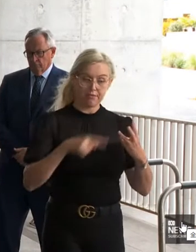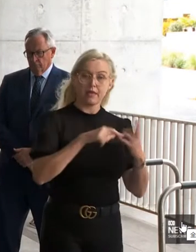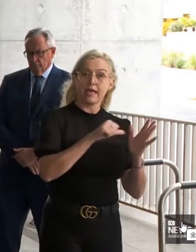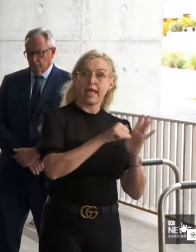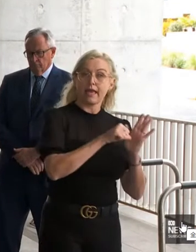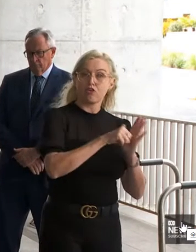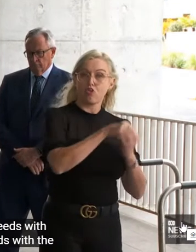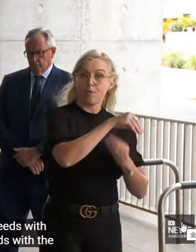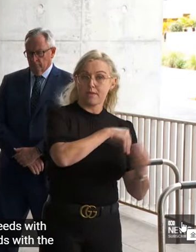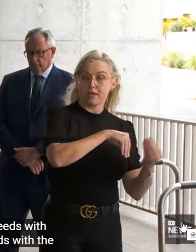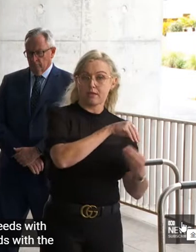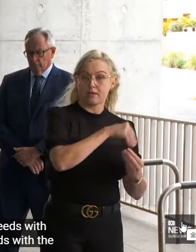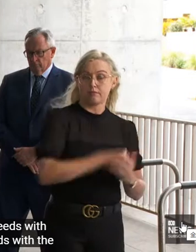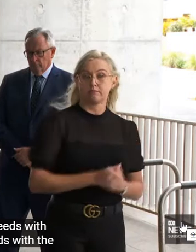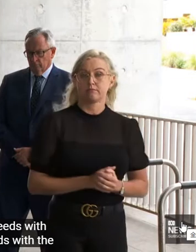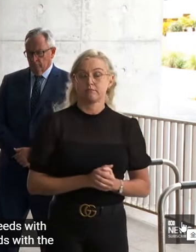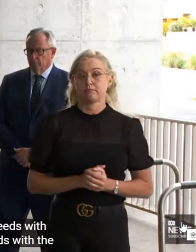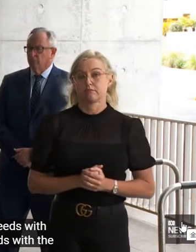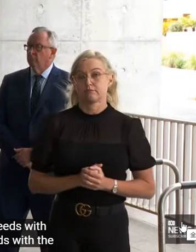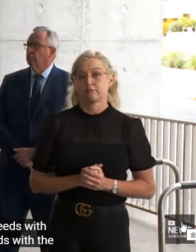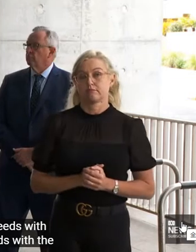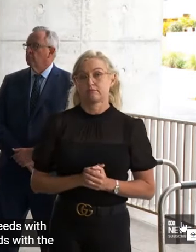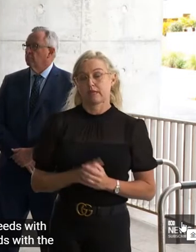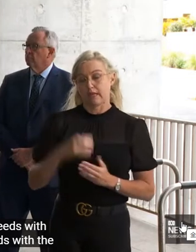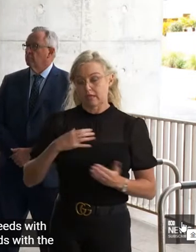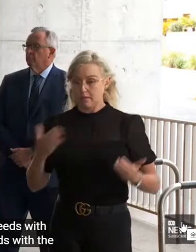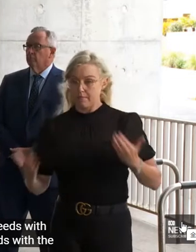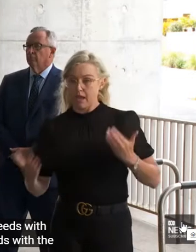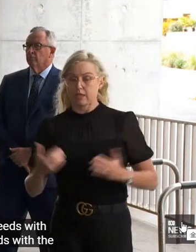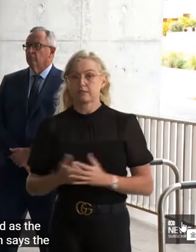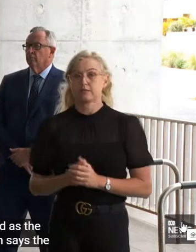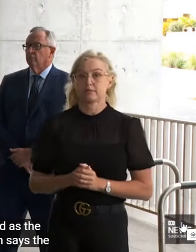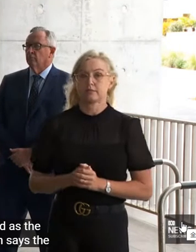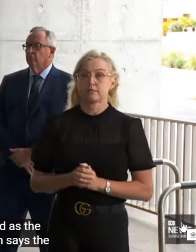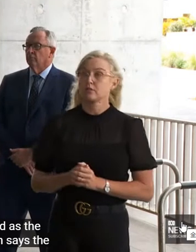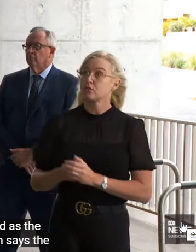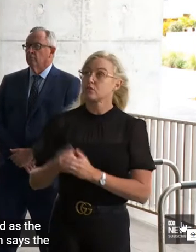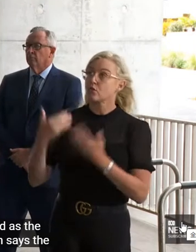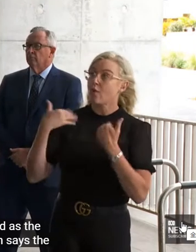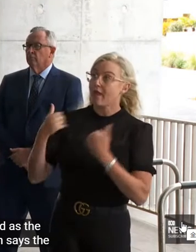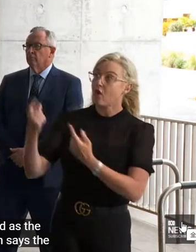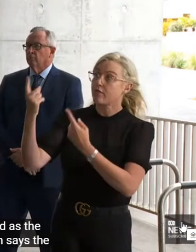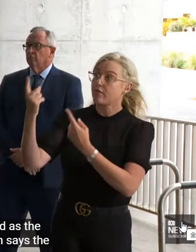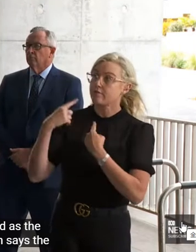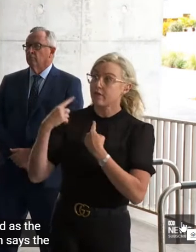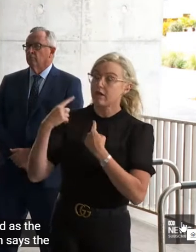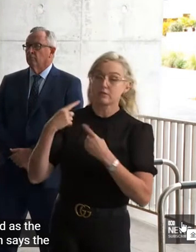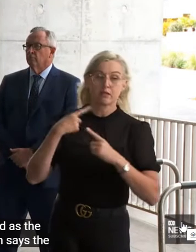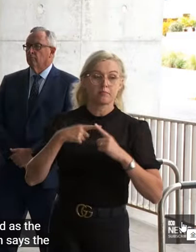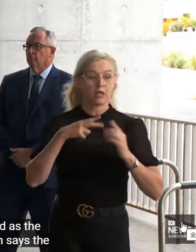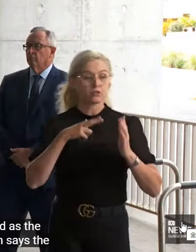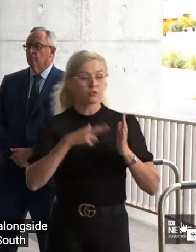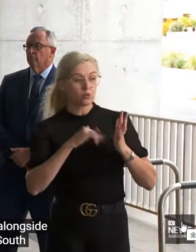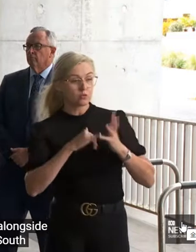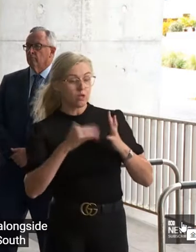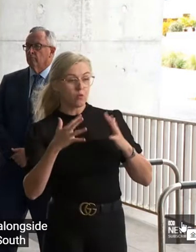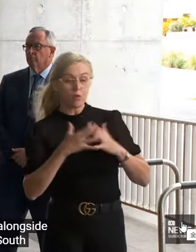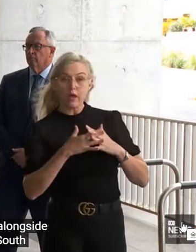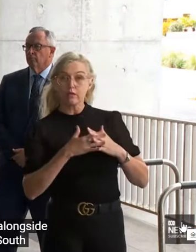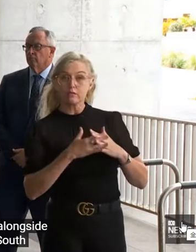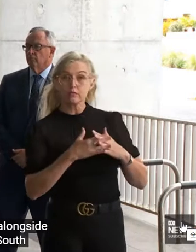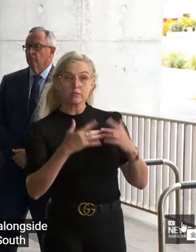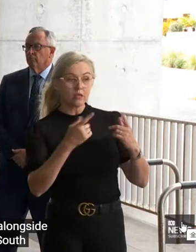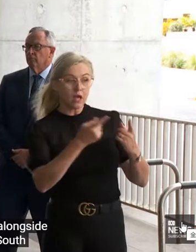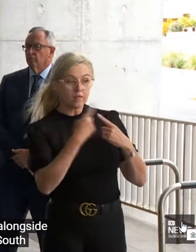needs, and as the Minister Hazzard often says, the public health advice alongside the overall New South Wales health advice, because